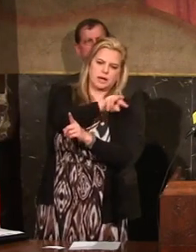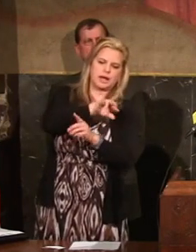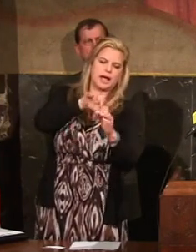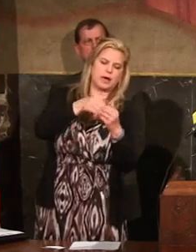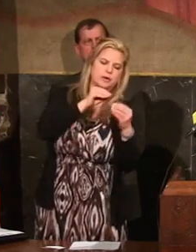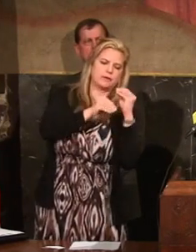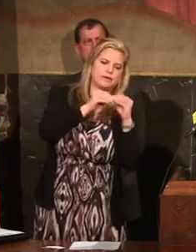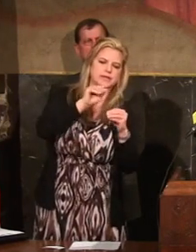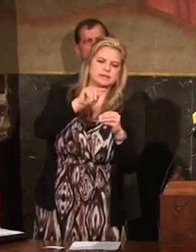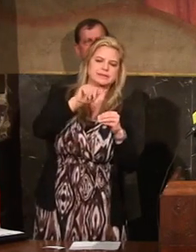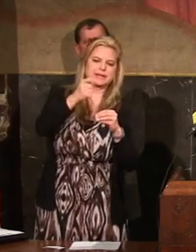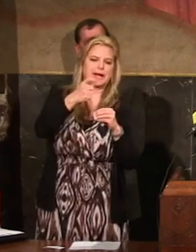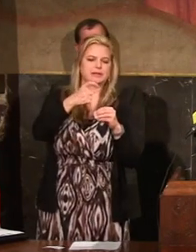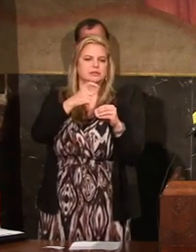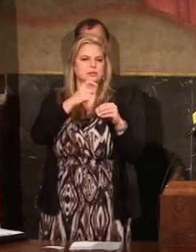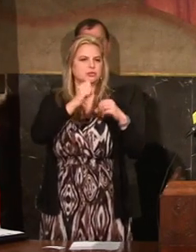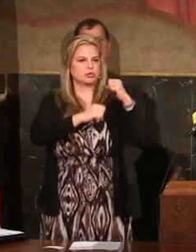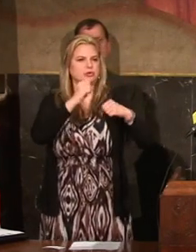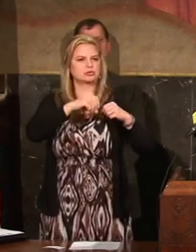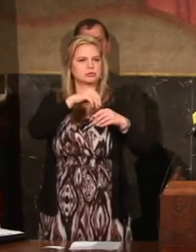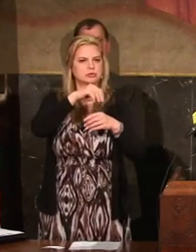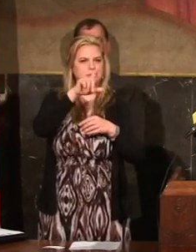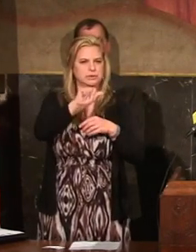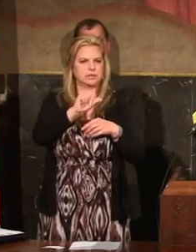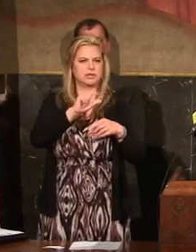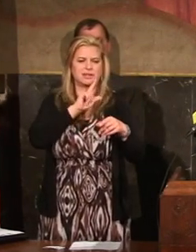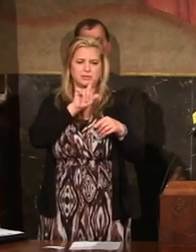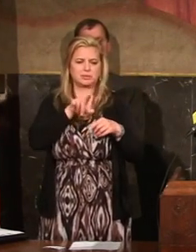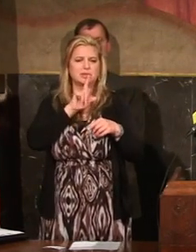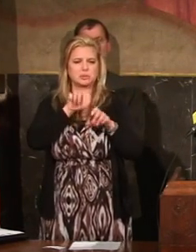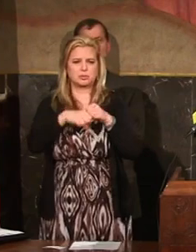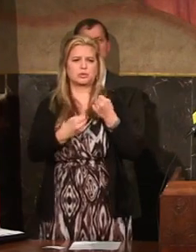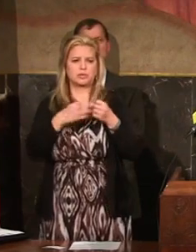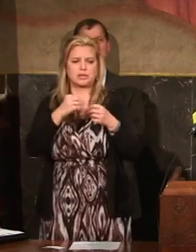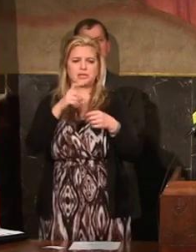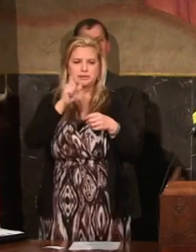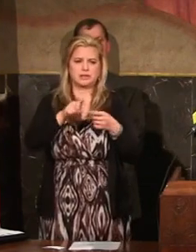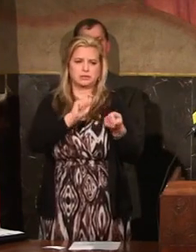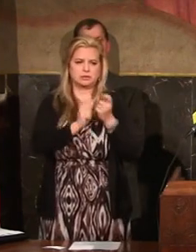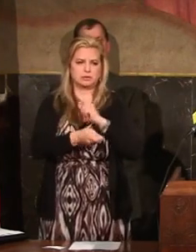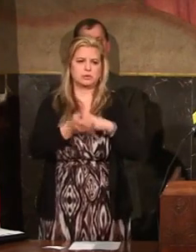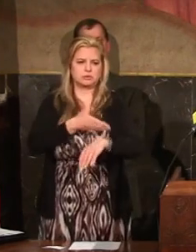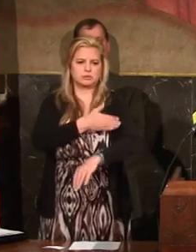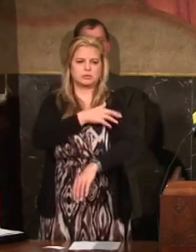tax structure in Louisiana that is badly broken and badly in need of reform.